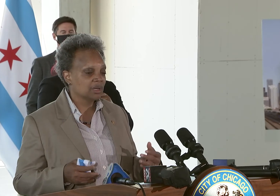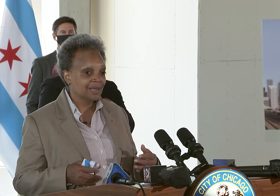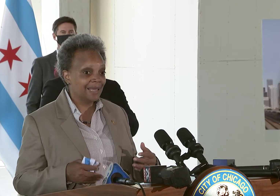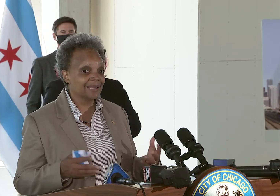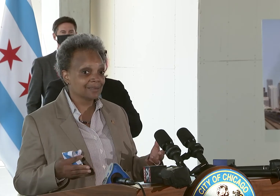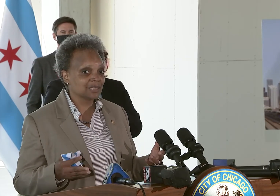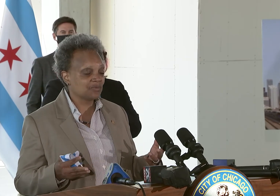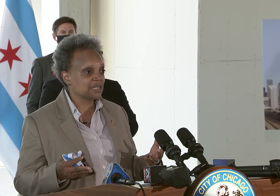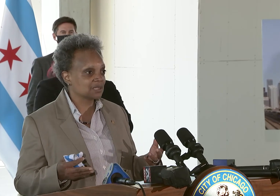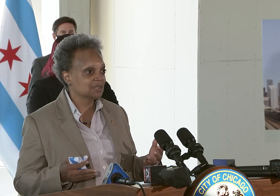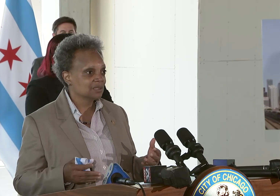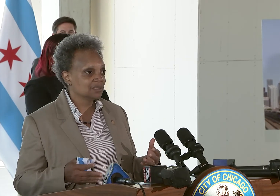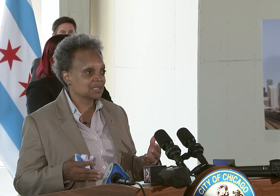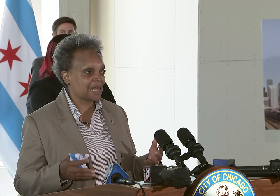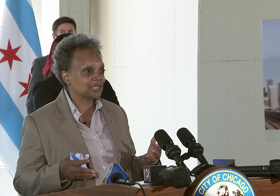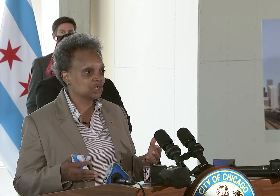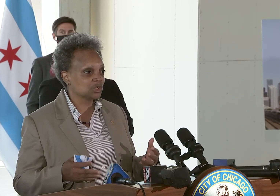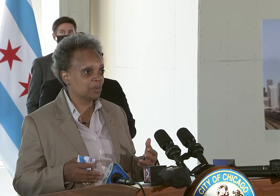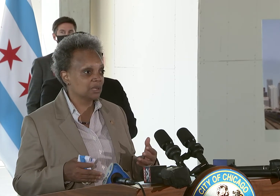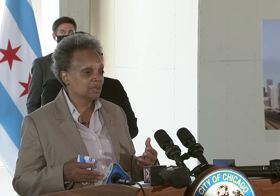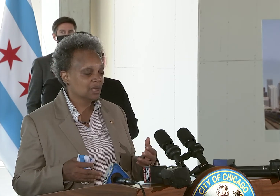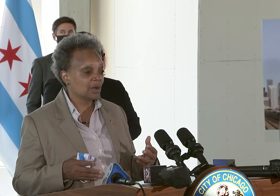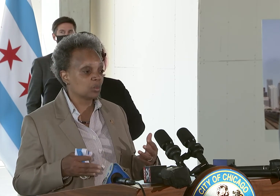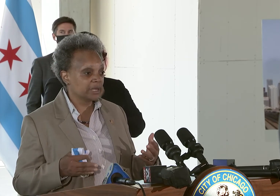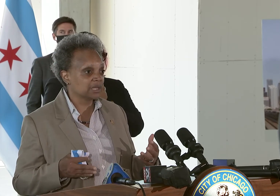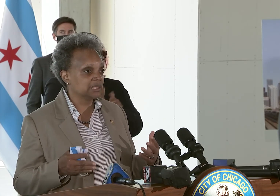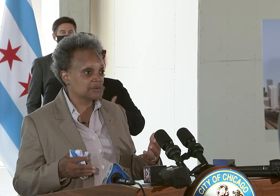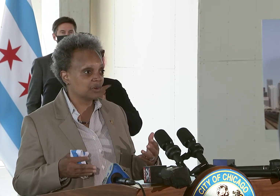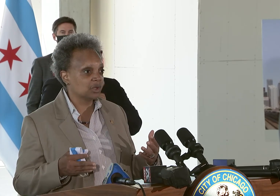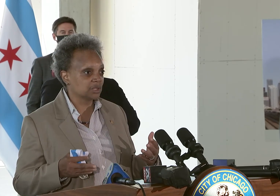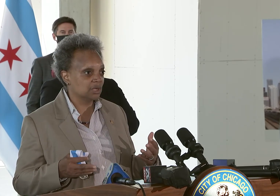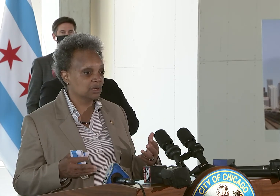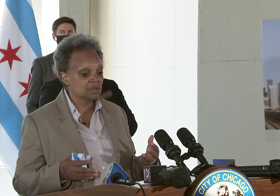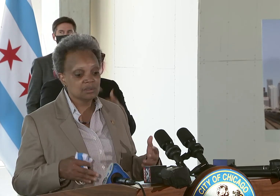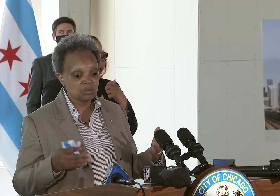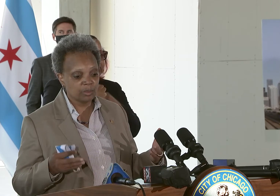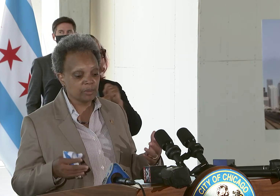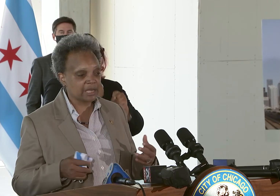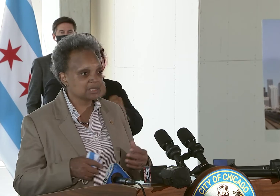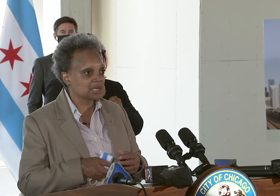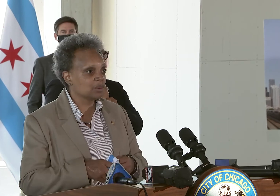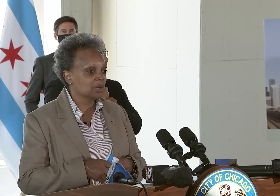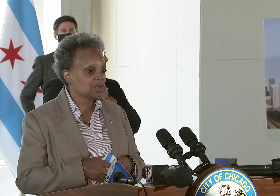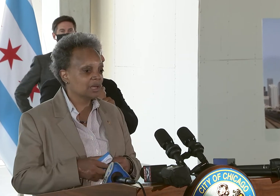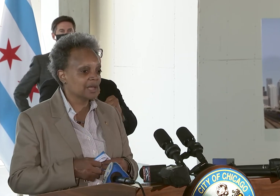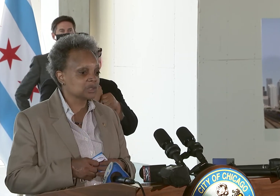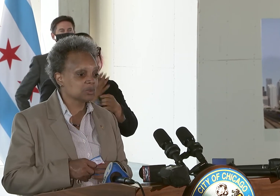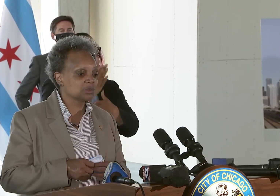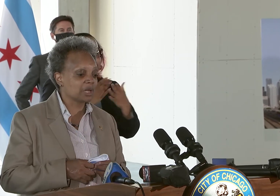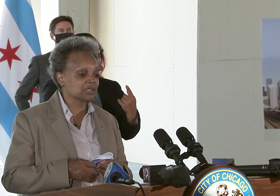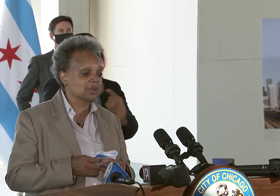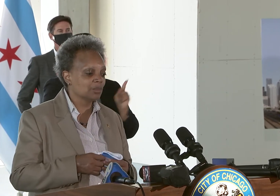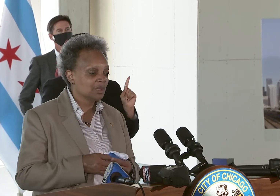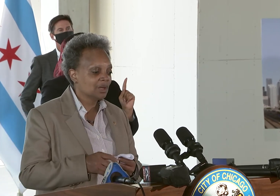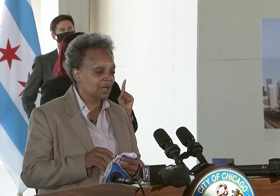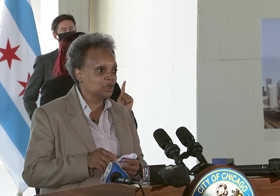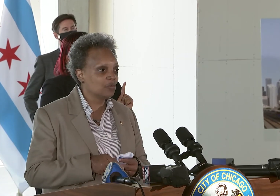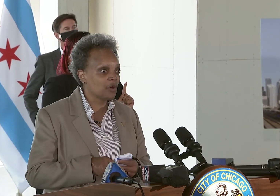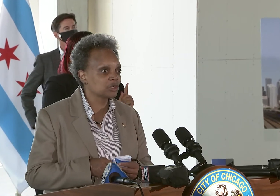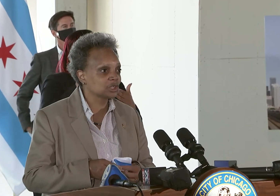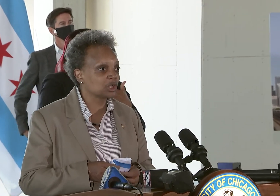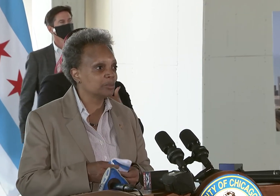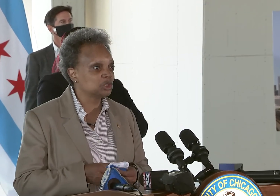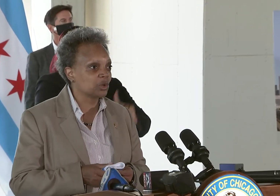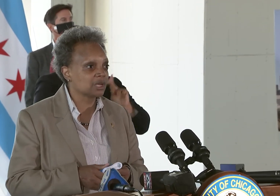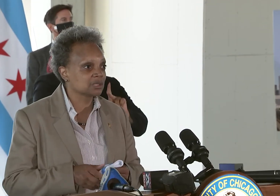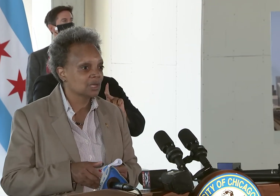mark. And let's face it, this last year has been a really difficult year. We'll be making some announcements about some new